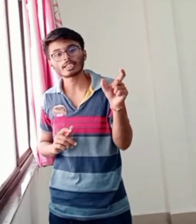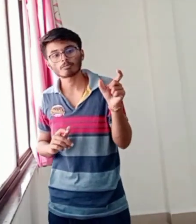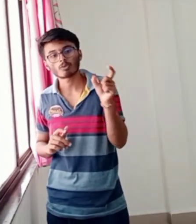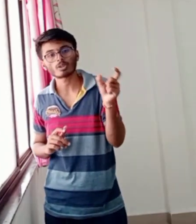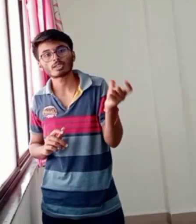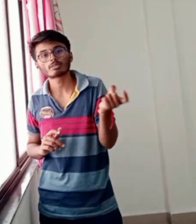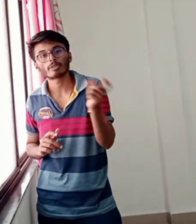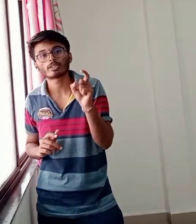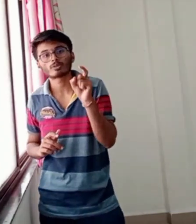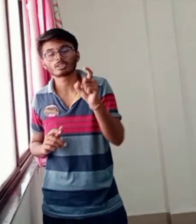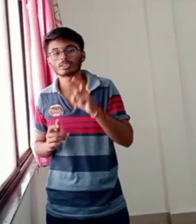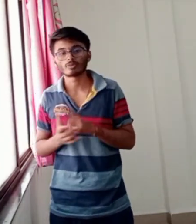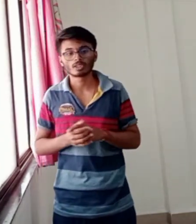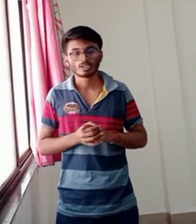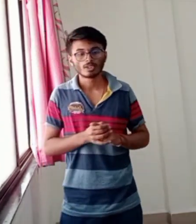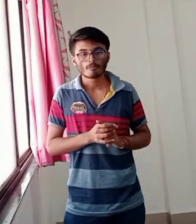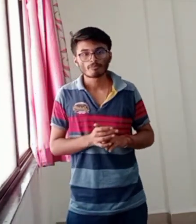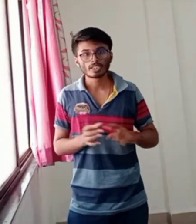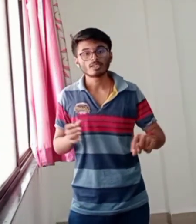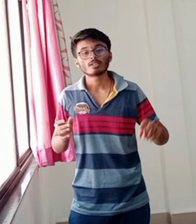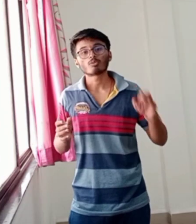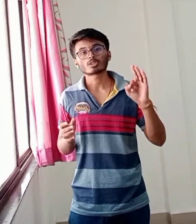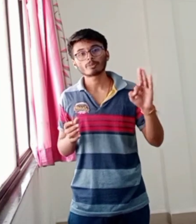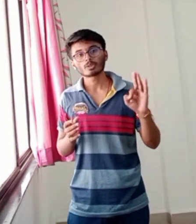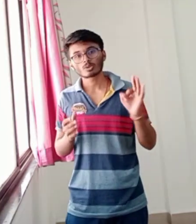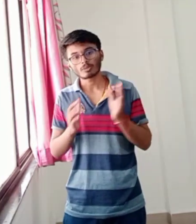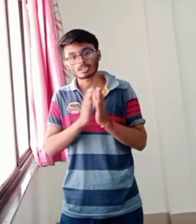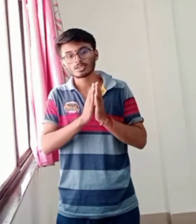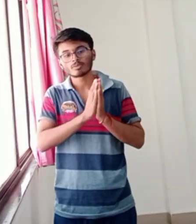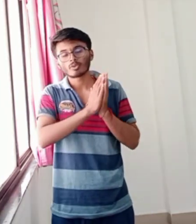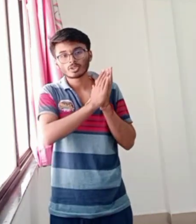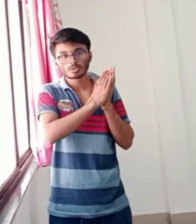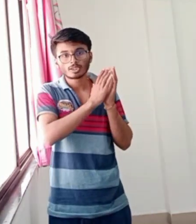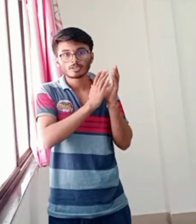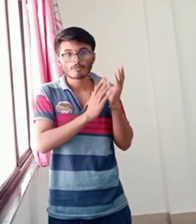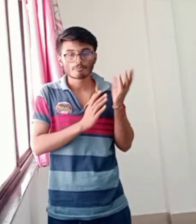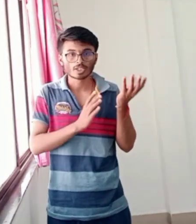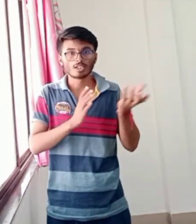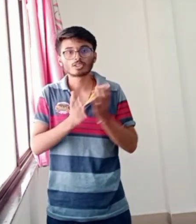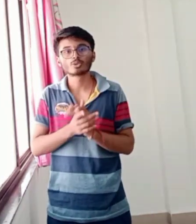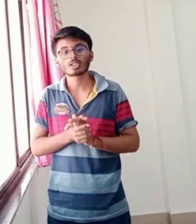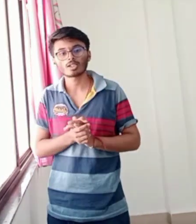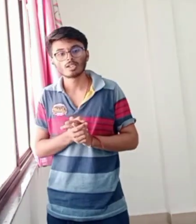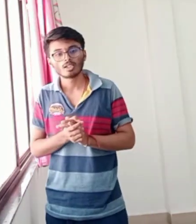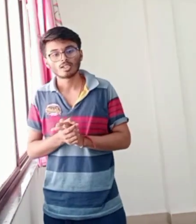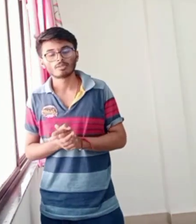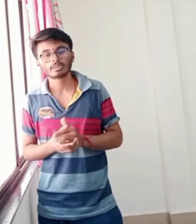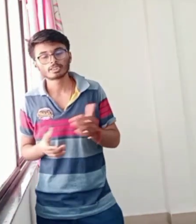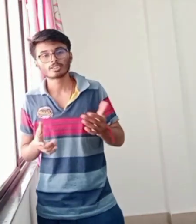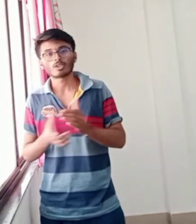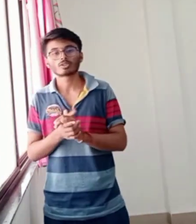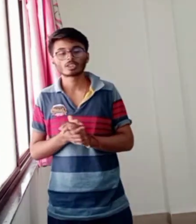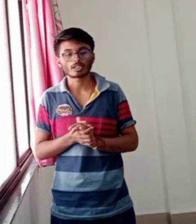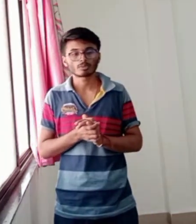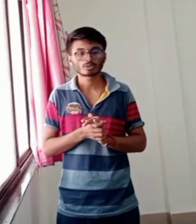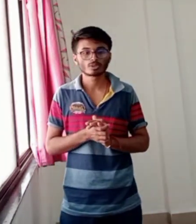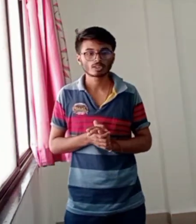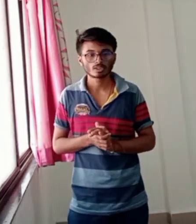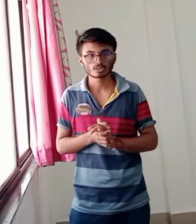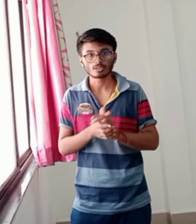N9 bond is bind to the C1. Then phosphate group are also bound to the sugar, means deoxyribose sugar. So I